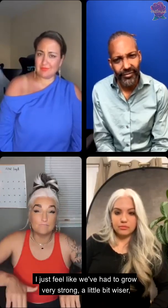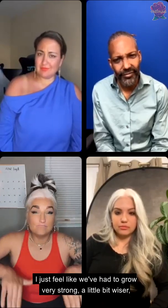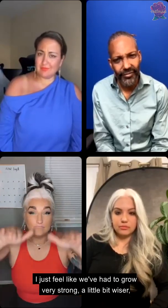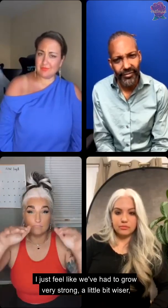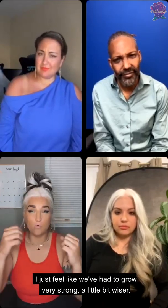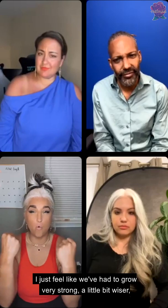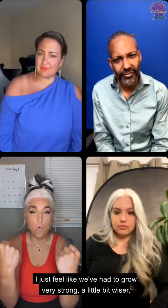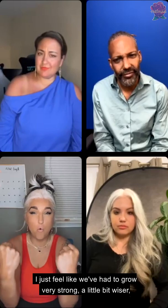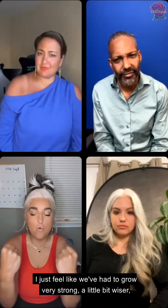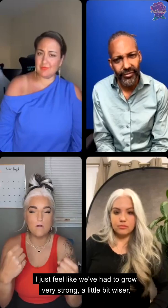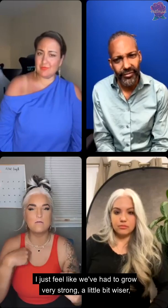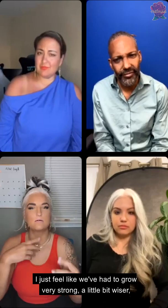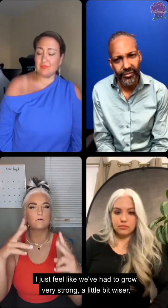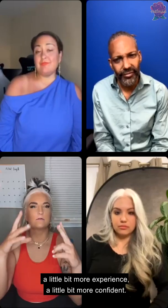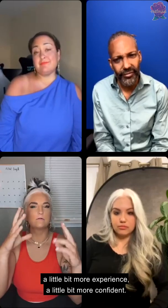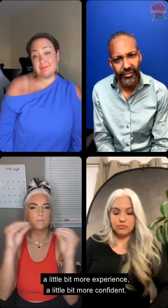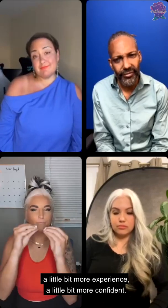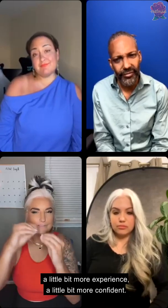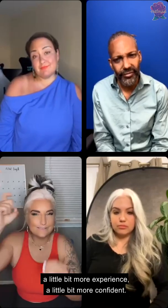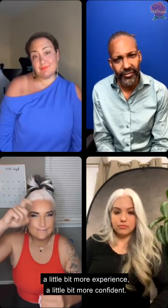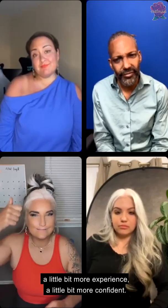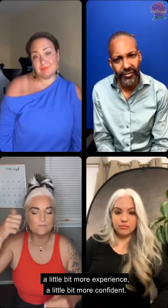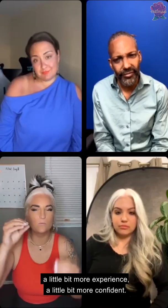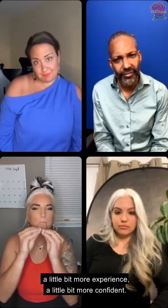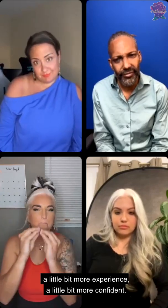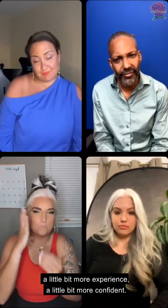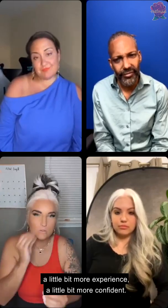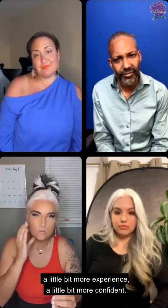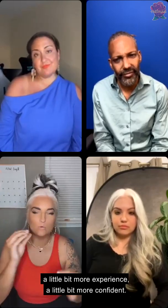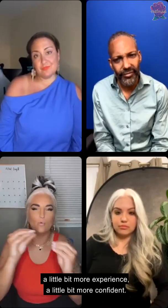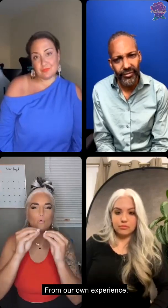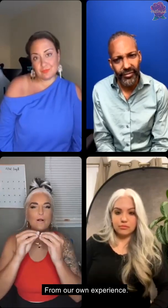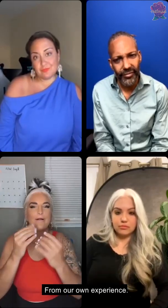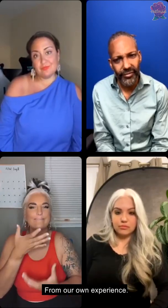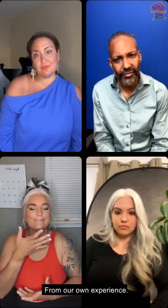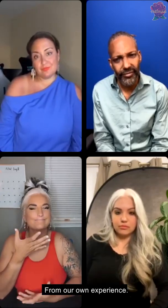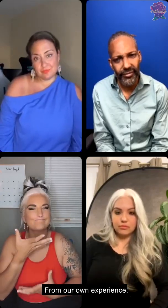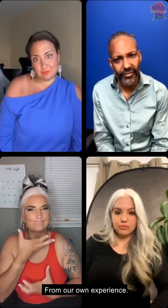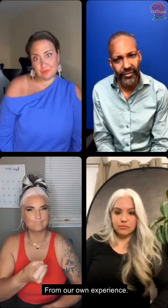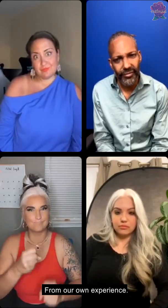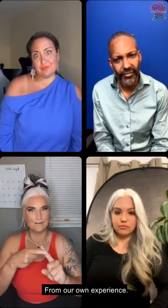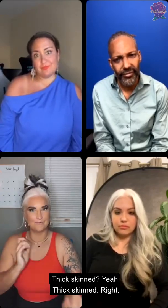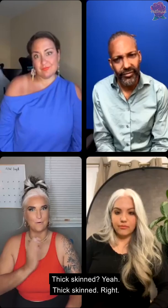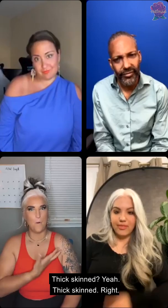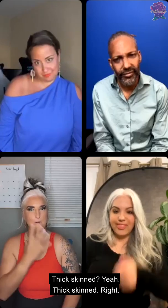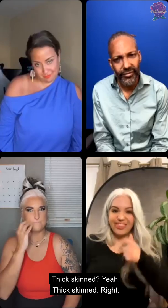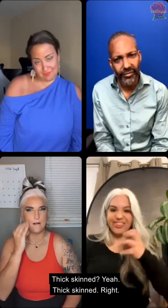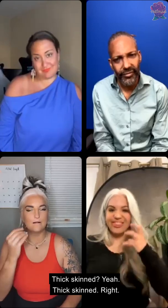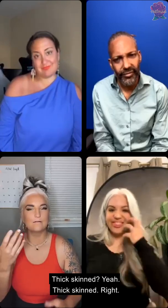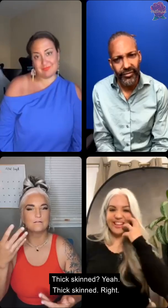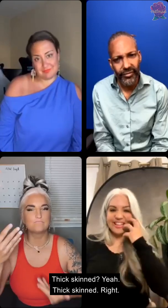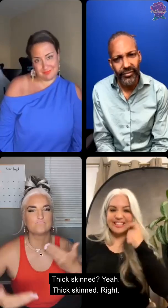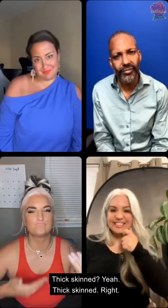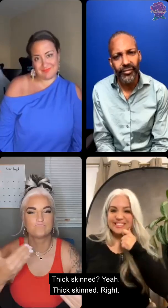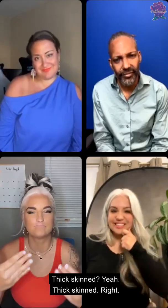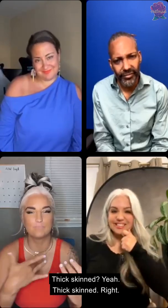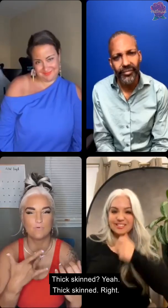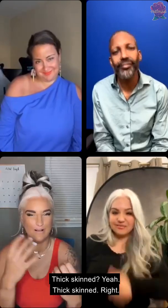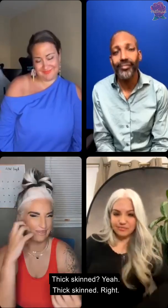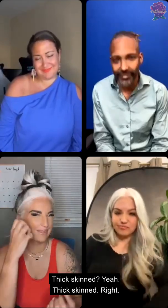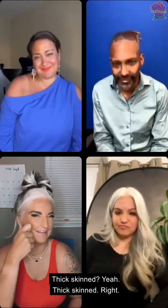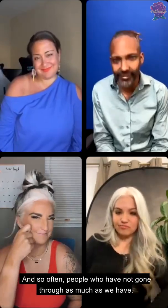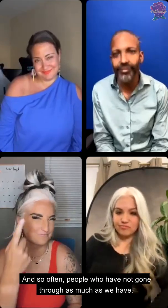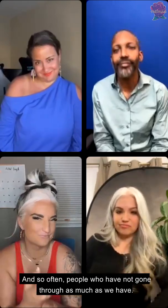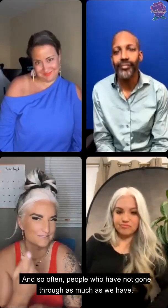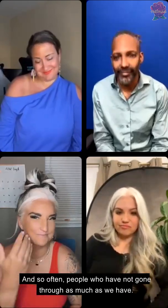we've had to grow up very strong, a little bit wiser, a little bit more experienced, a little bit more confident from our own experience. Thick skinned, yeah,